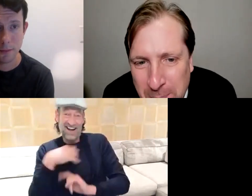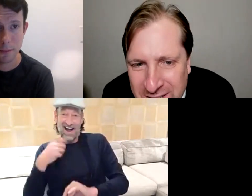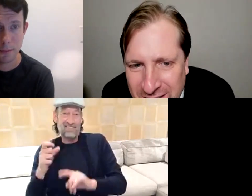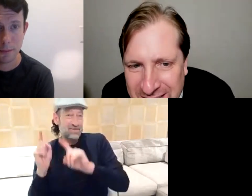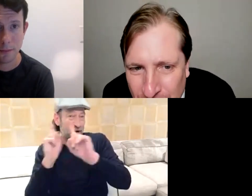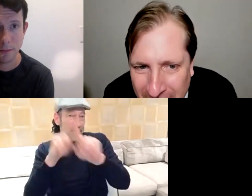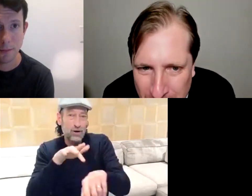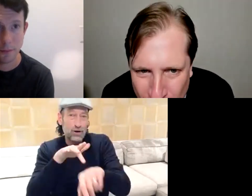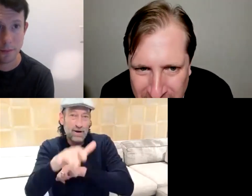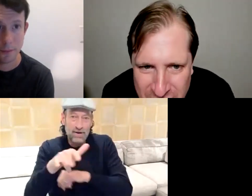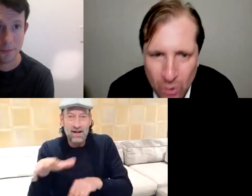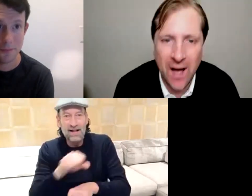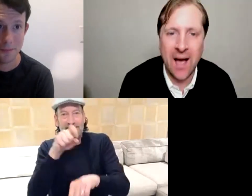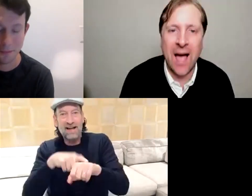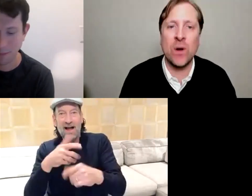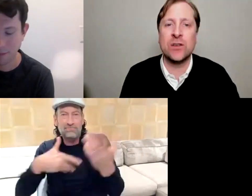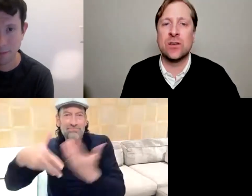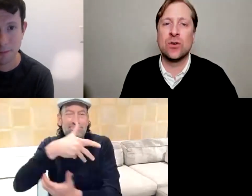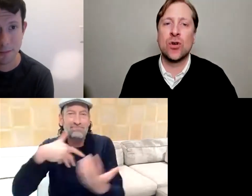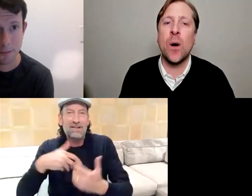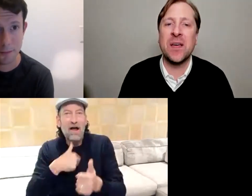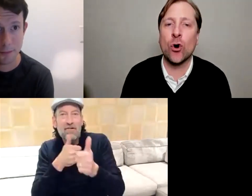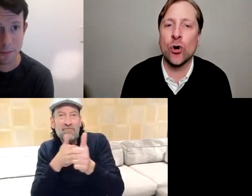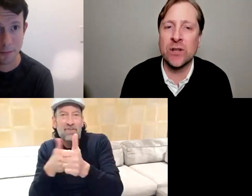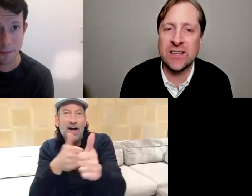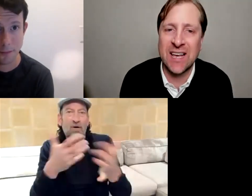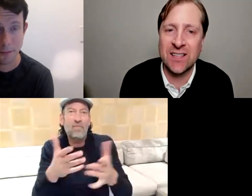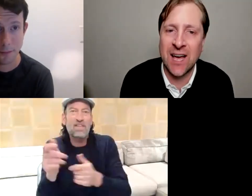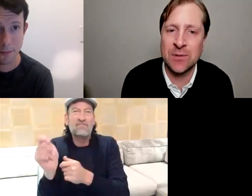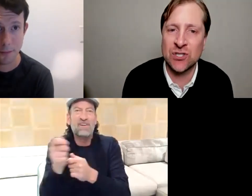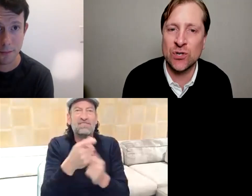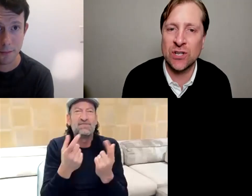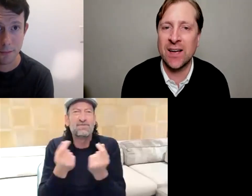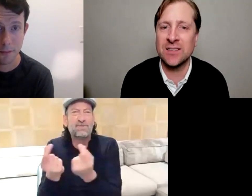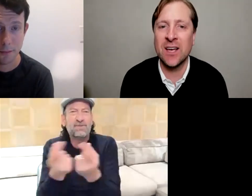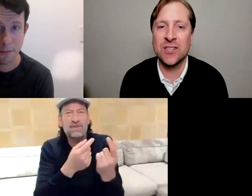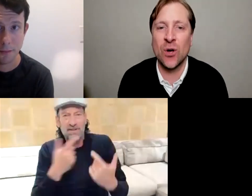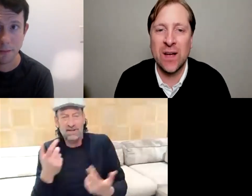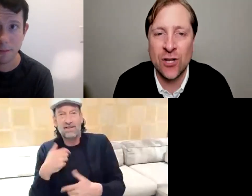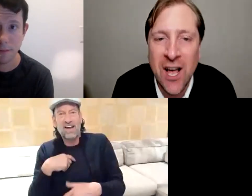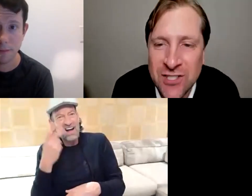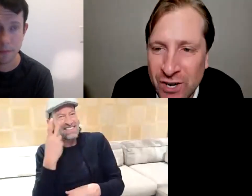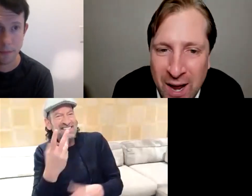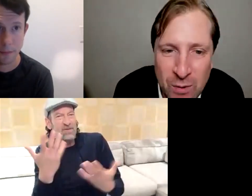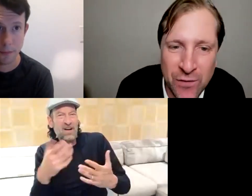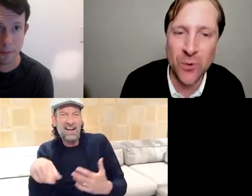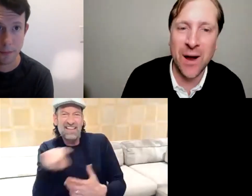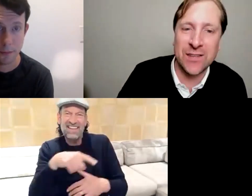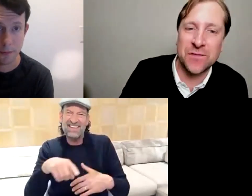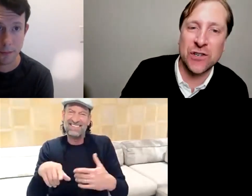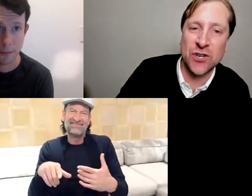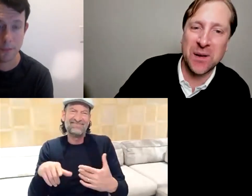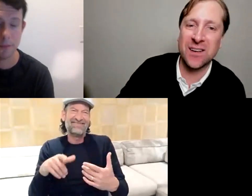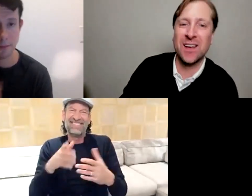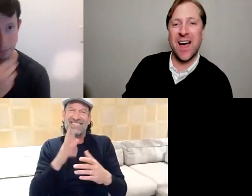Really, it depends on the environment, right? So I would go a bit early and take the time to socialize. So in Gloucester, I would follow around